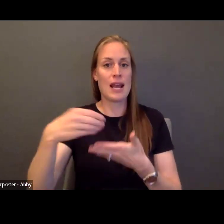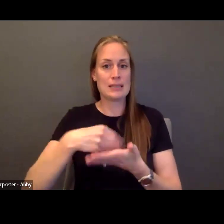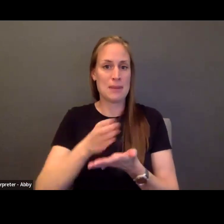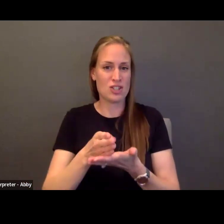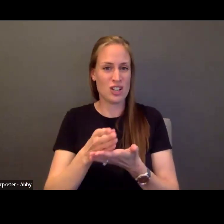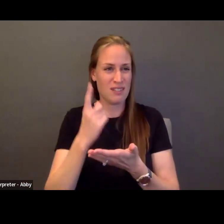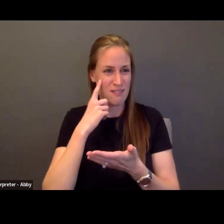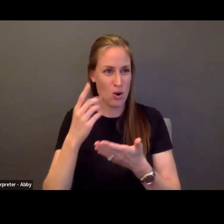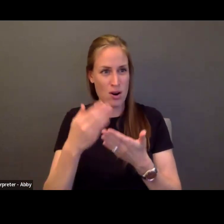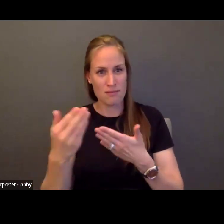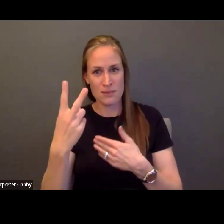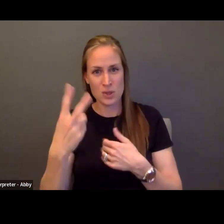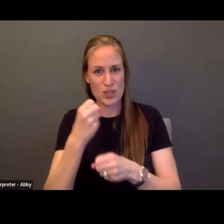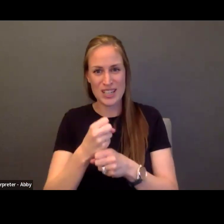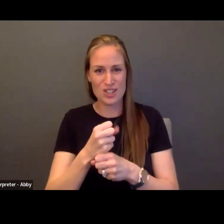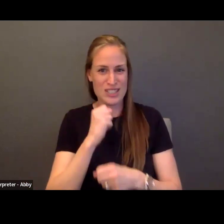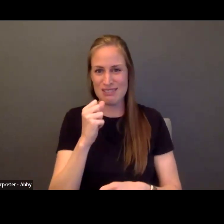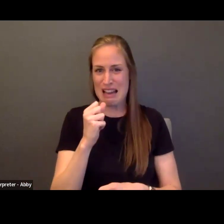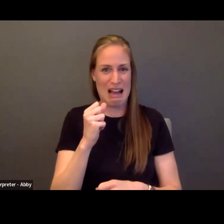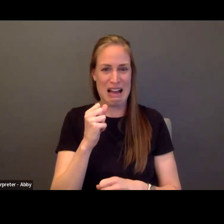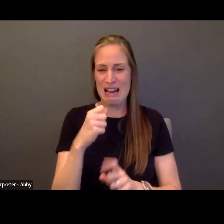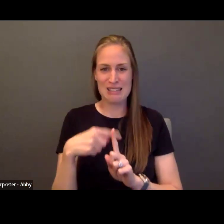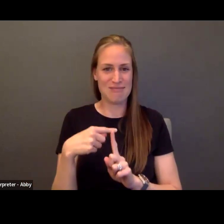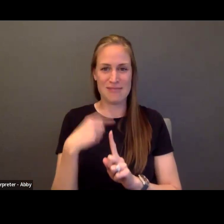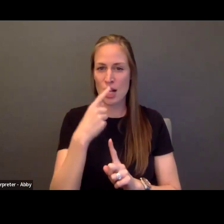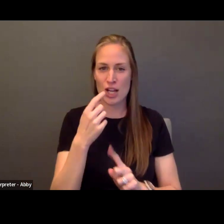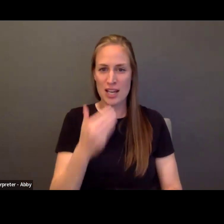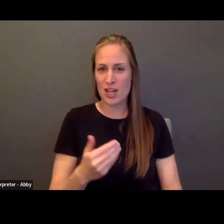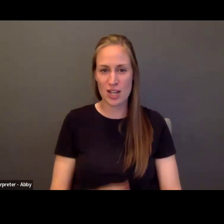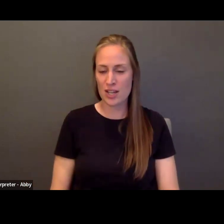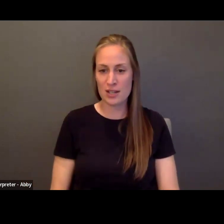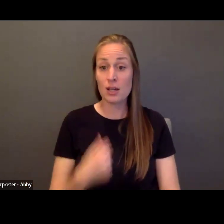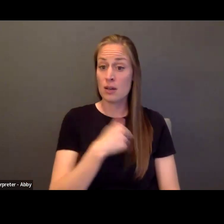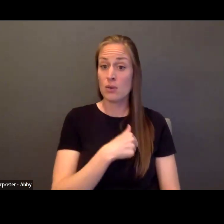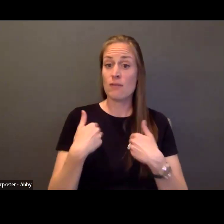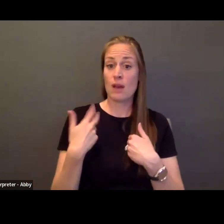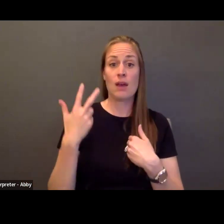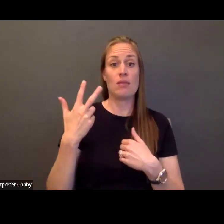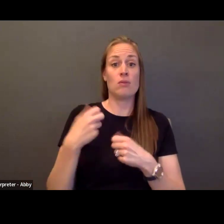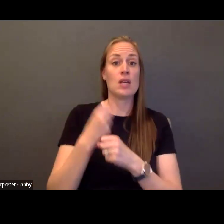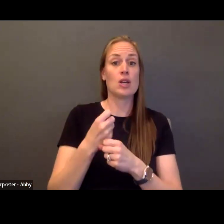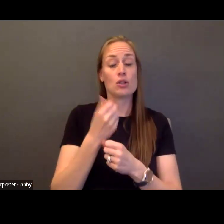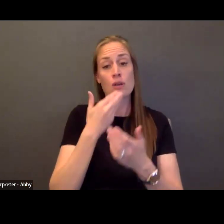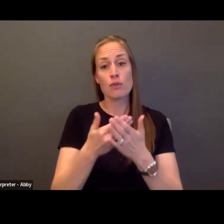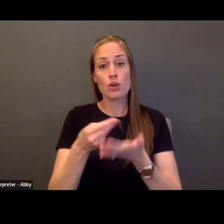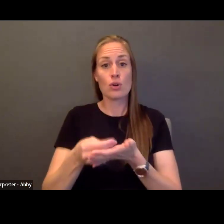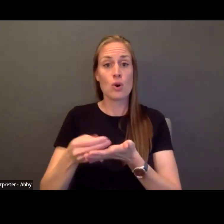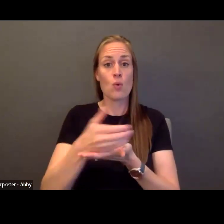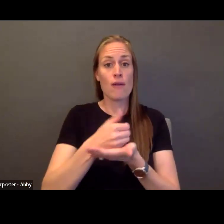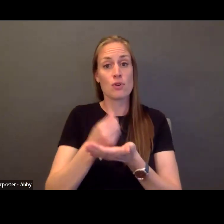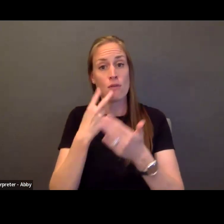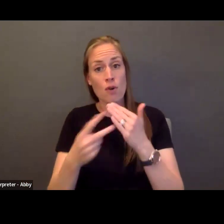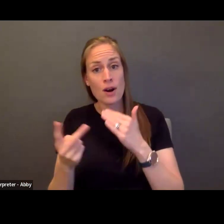good at all. We've had 3 years of really good revenue forecasts and a lot of federal